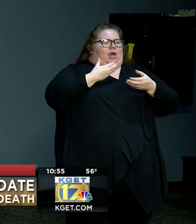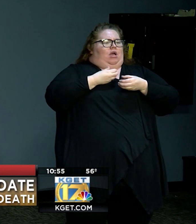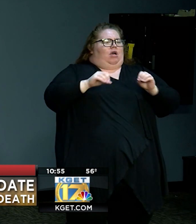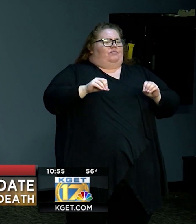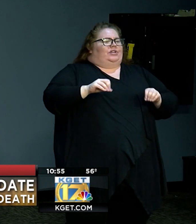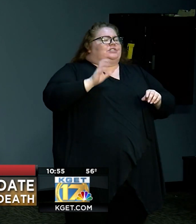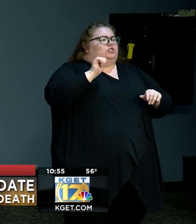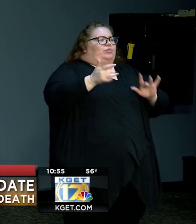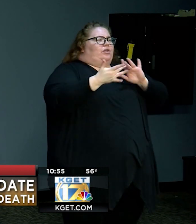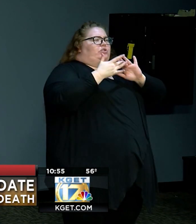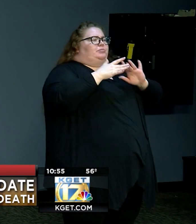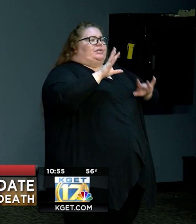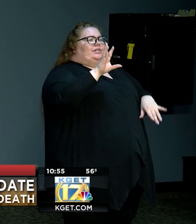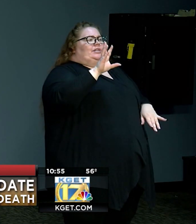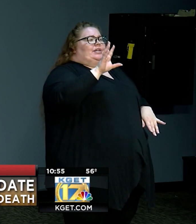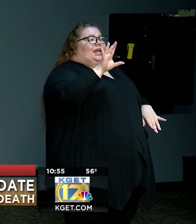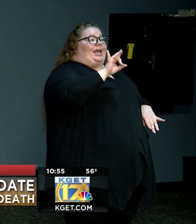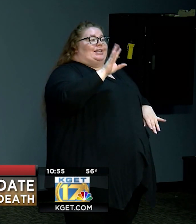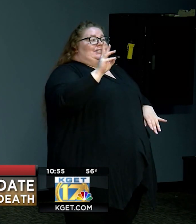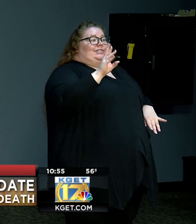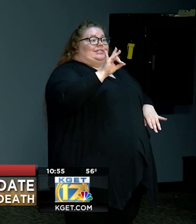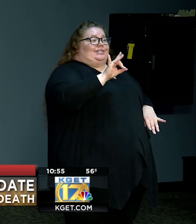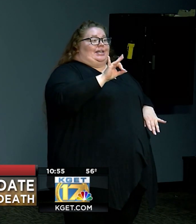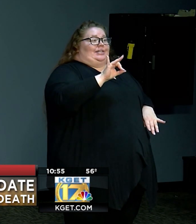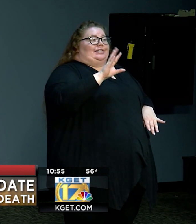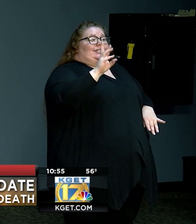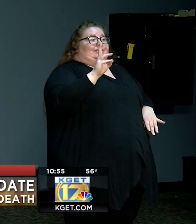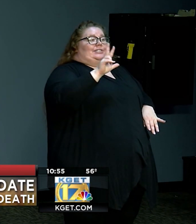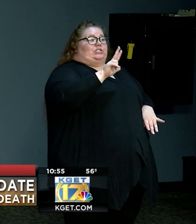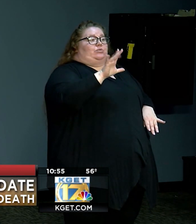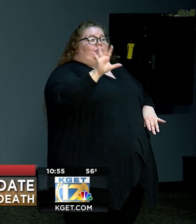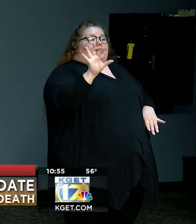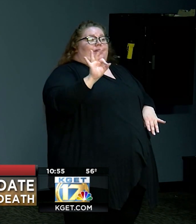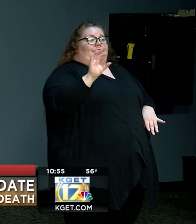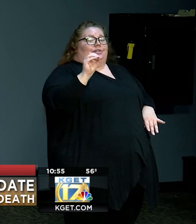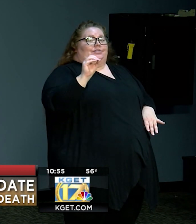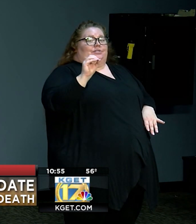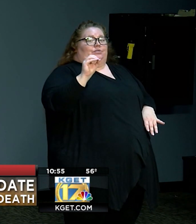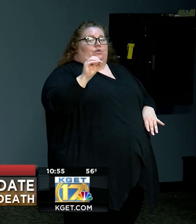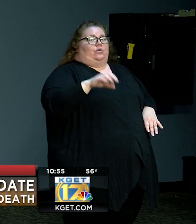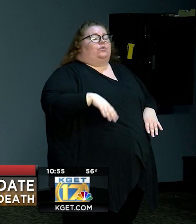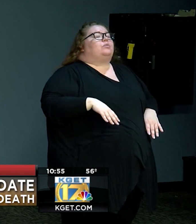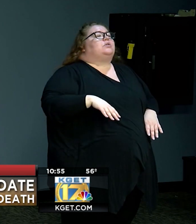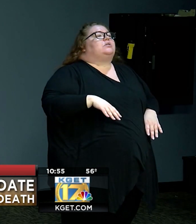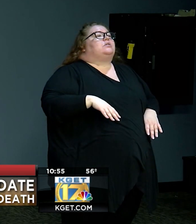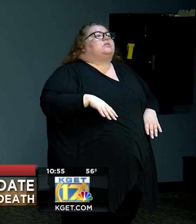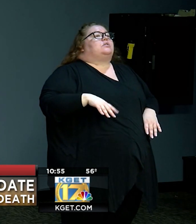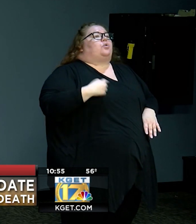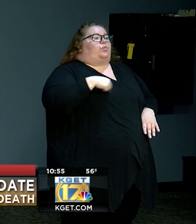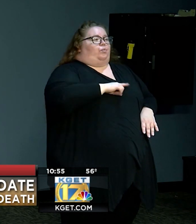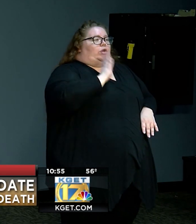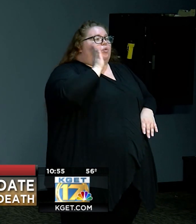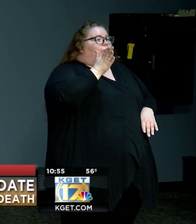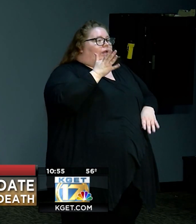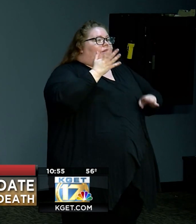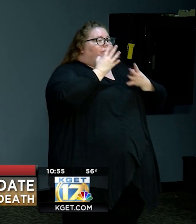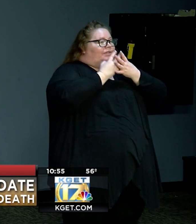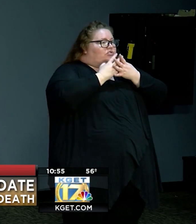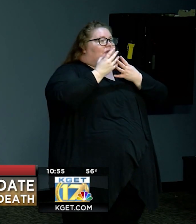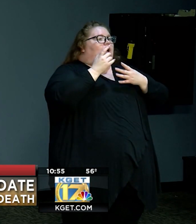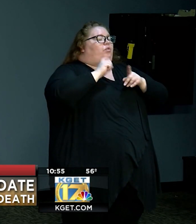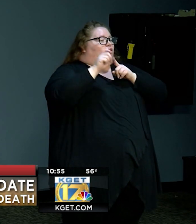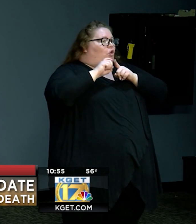at 868-3690. My staff, Christian Romo, is also present. He will field those calls, and we will look into them. We will